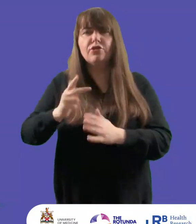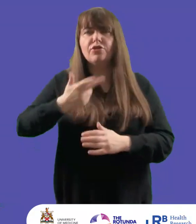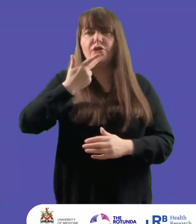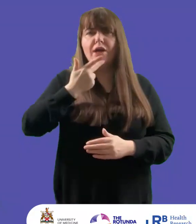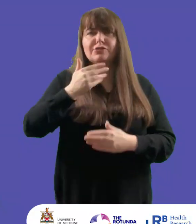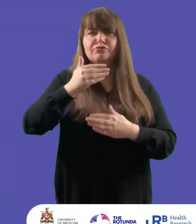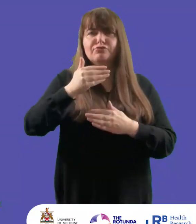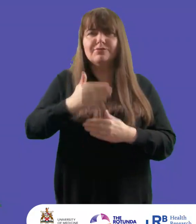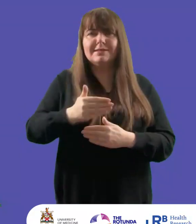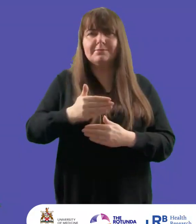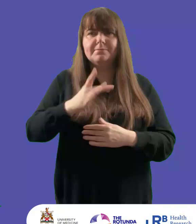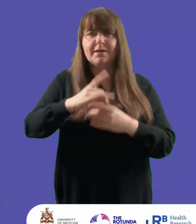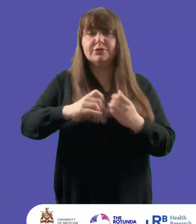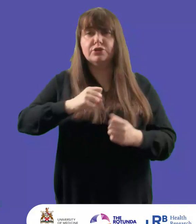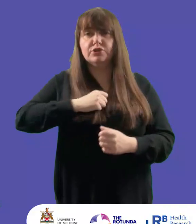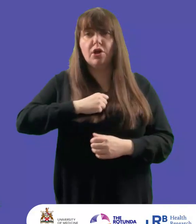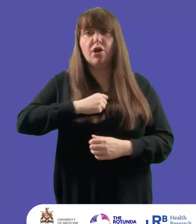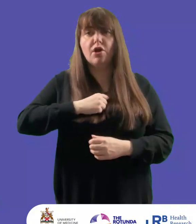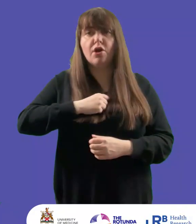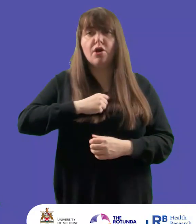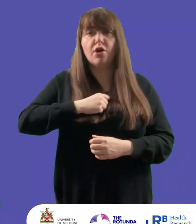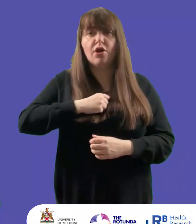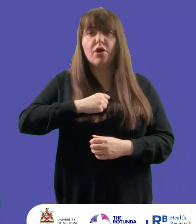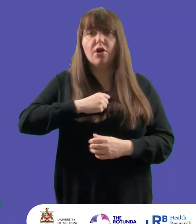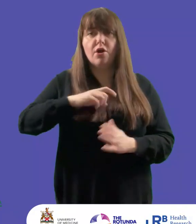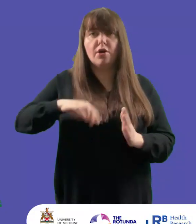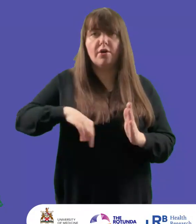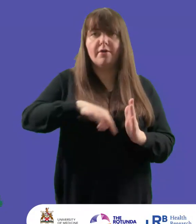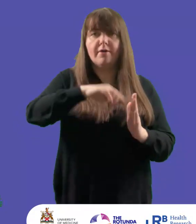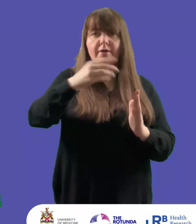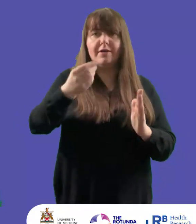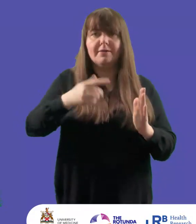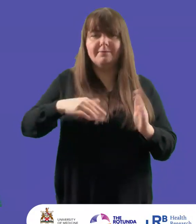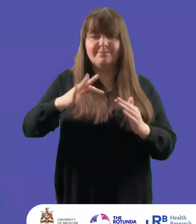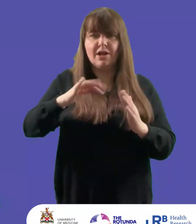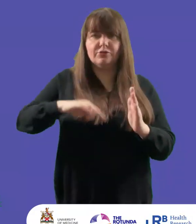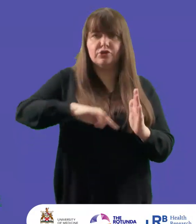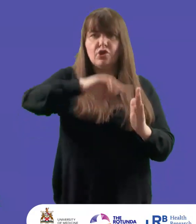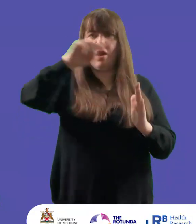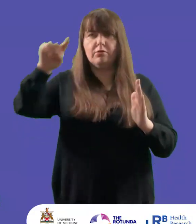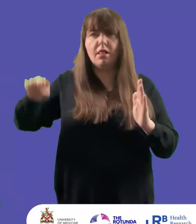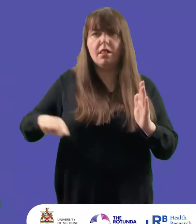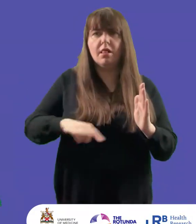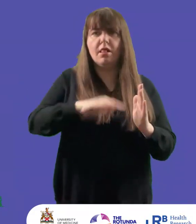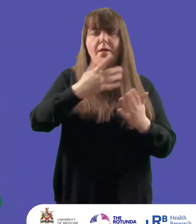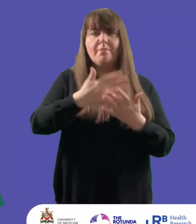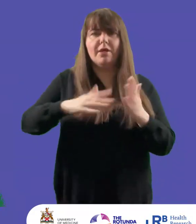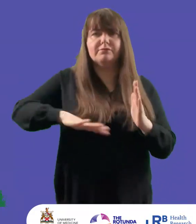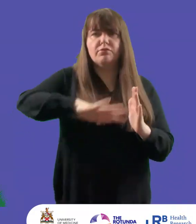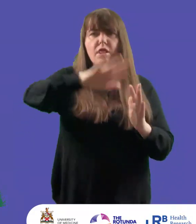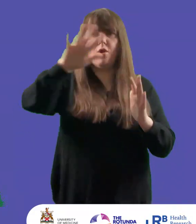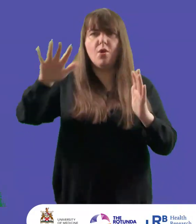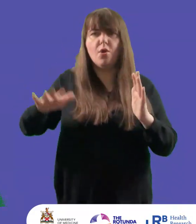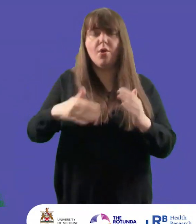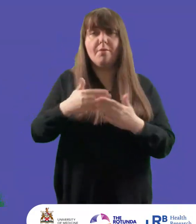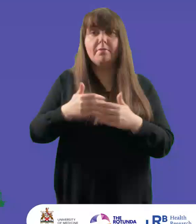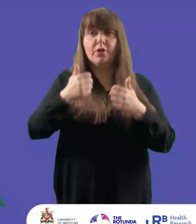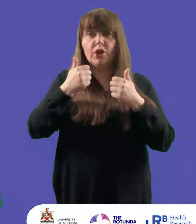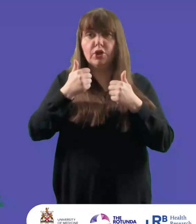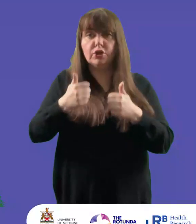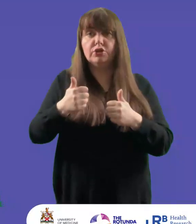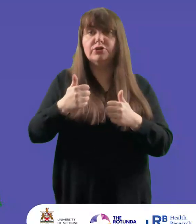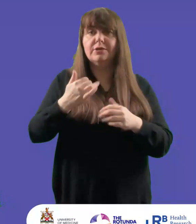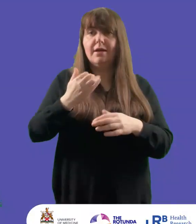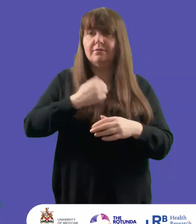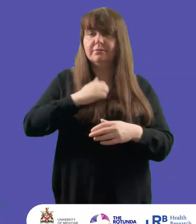third trimester in pregnancy to ensure the fetal circulation, the placental blood flow to the baby is good.